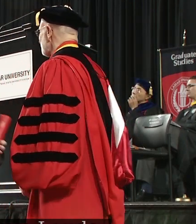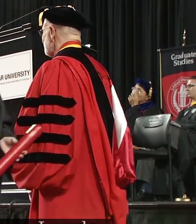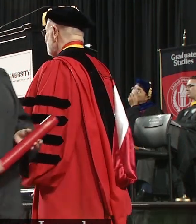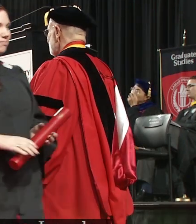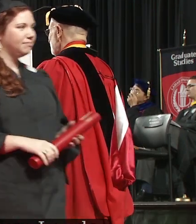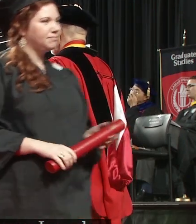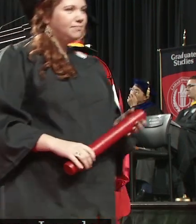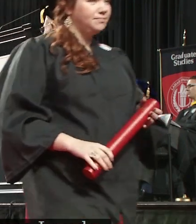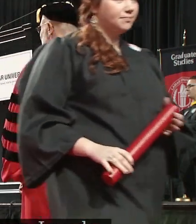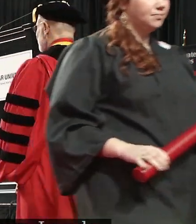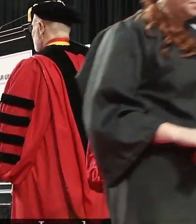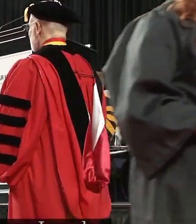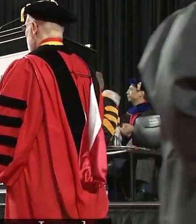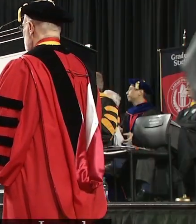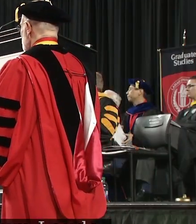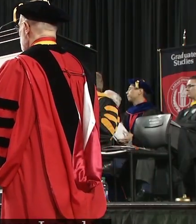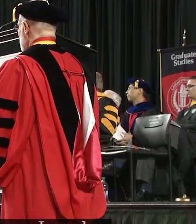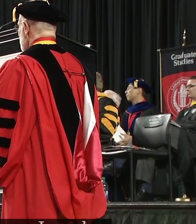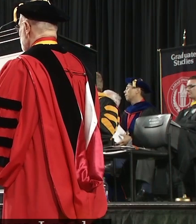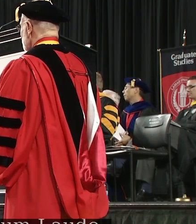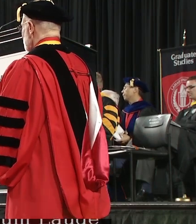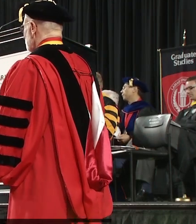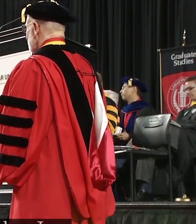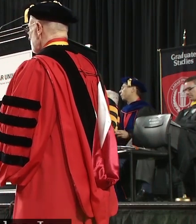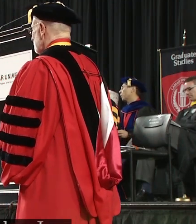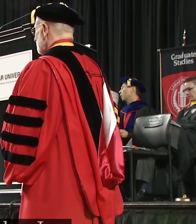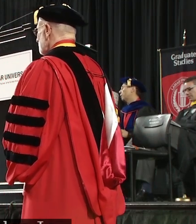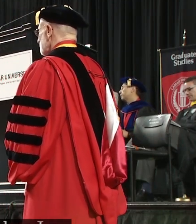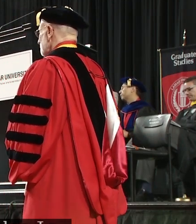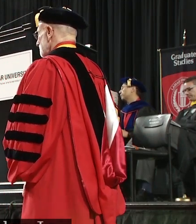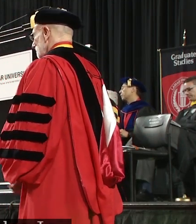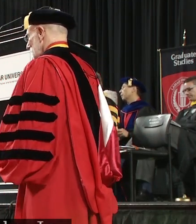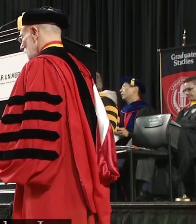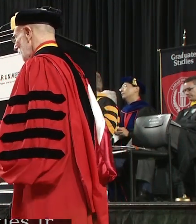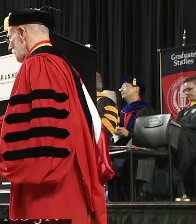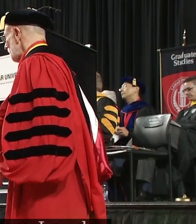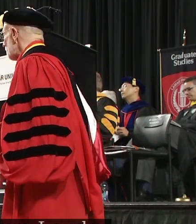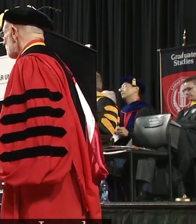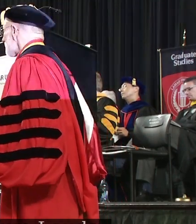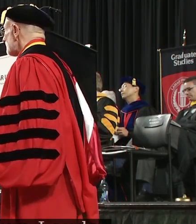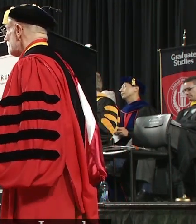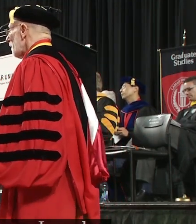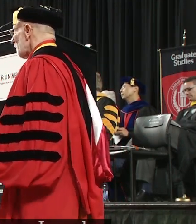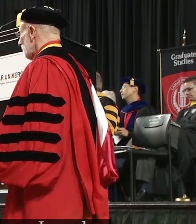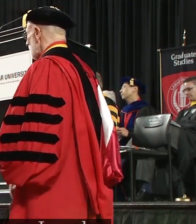Graduating magna cum laude, Andrew Bryce Seeley.